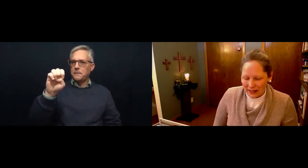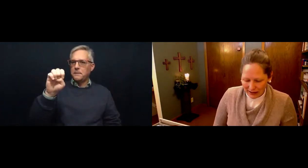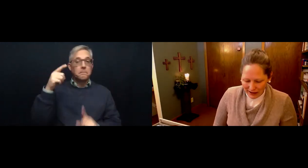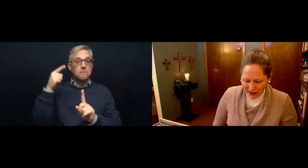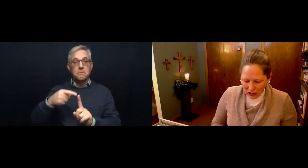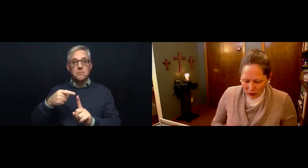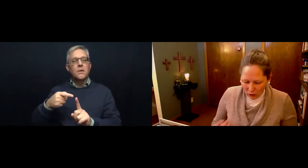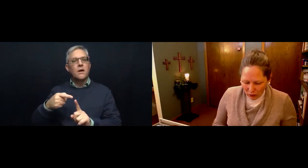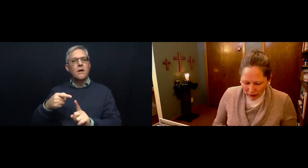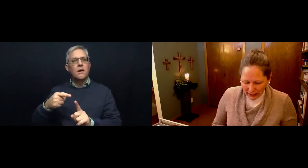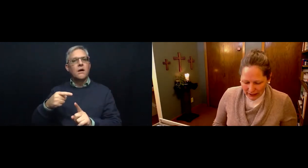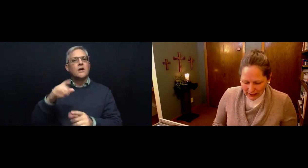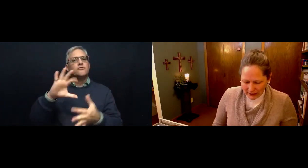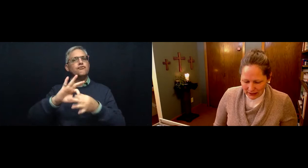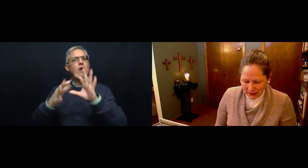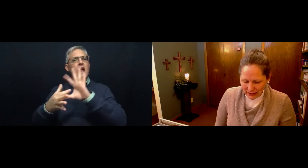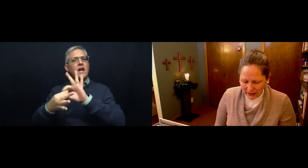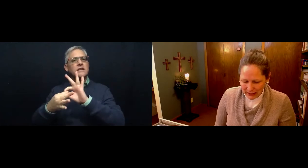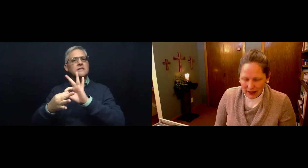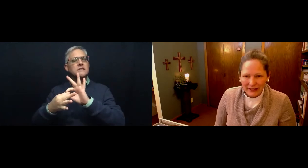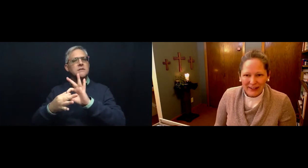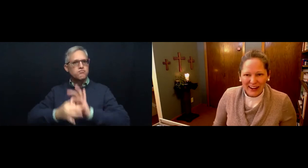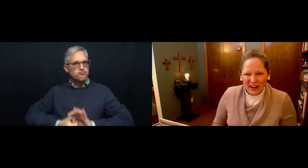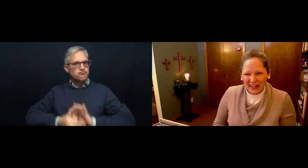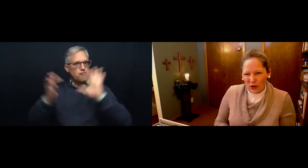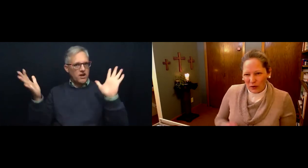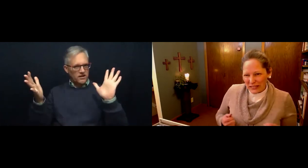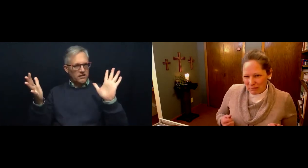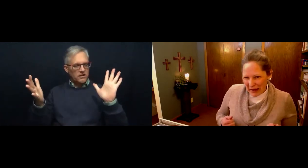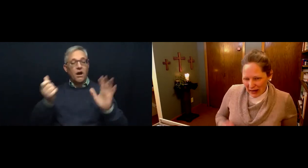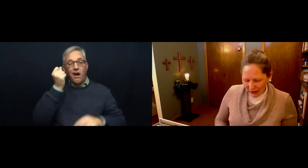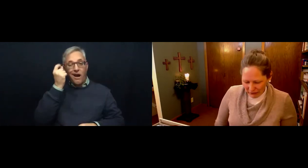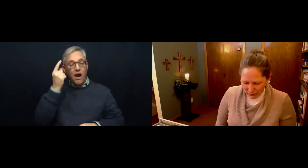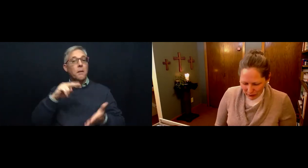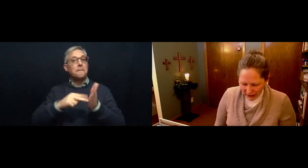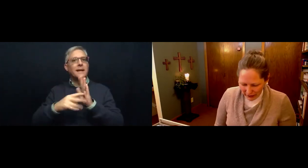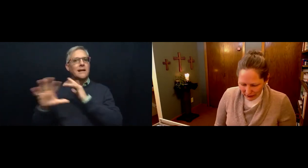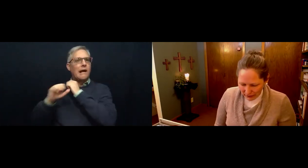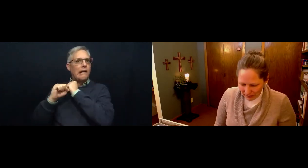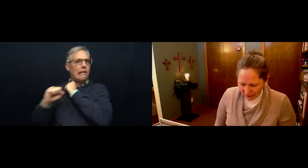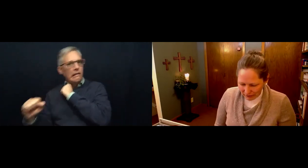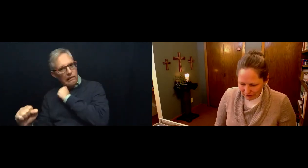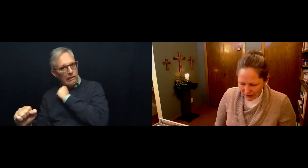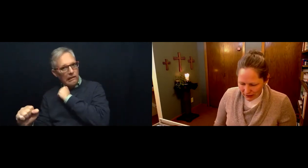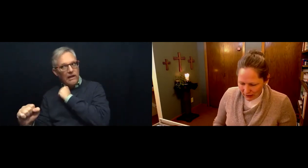breaking chains that hold us and kind of hold us back from one another.